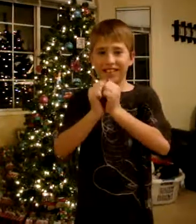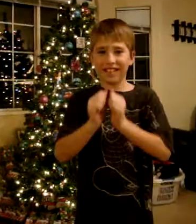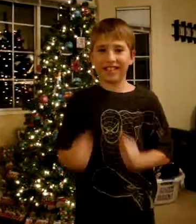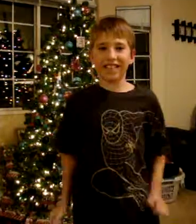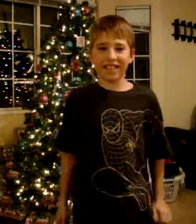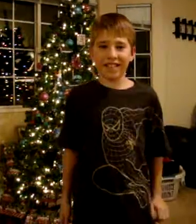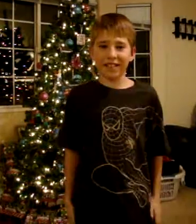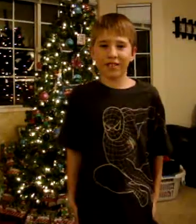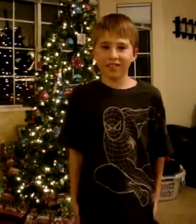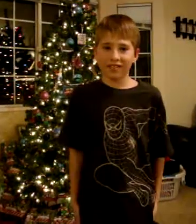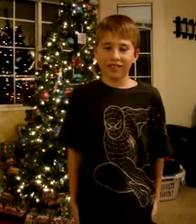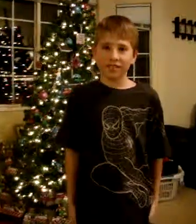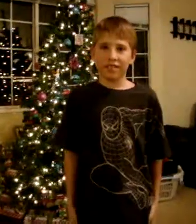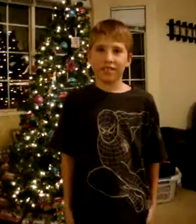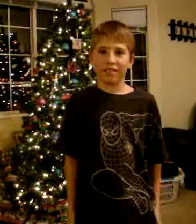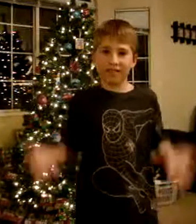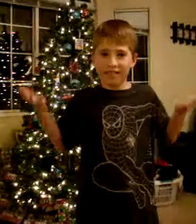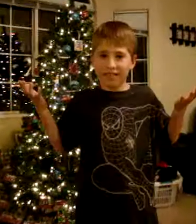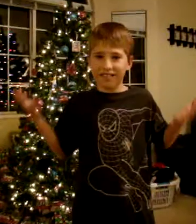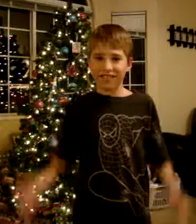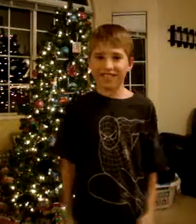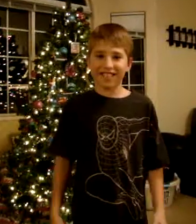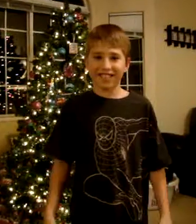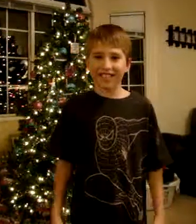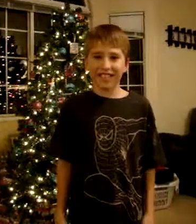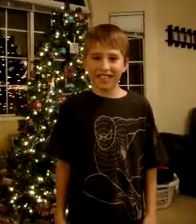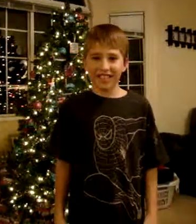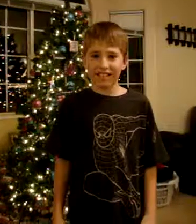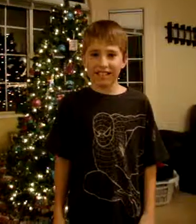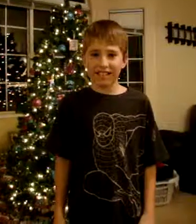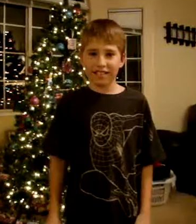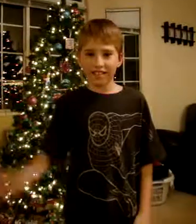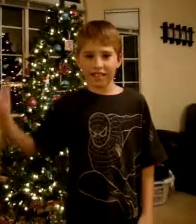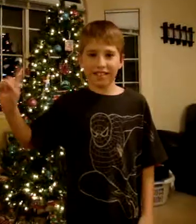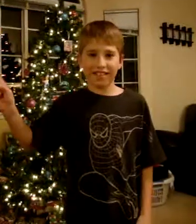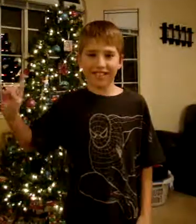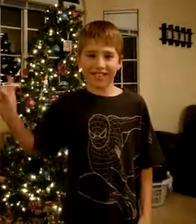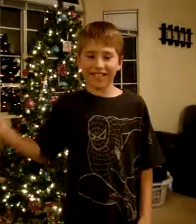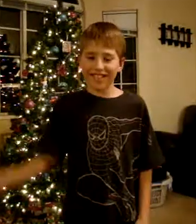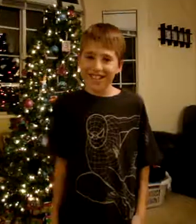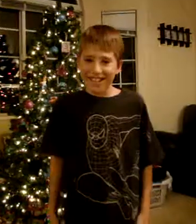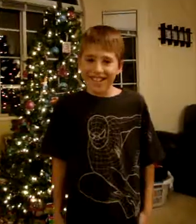Very good. Show me what? Show me where? Show me why?